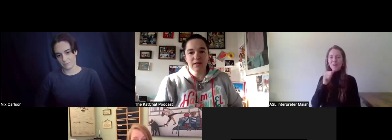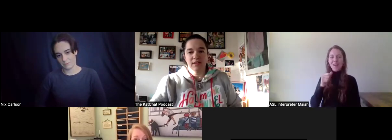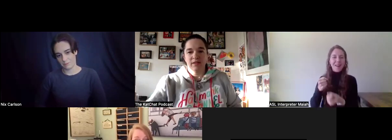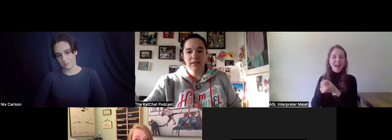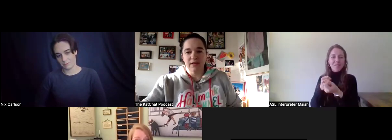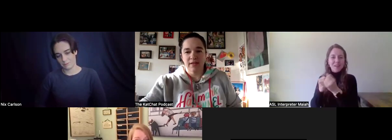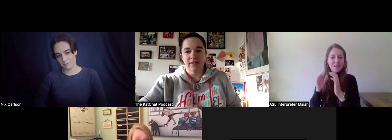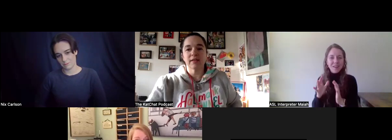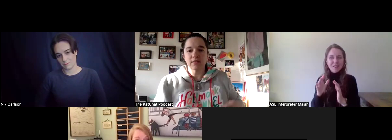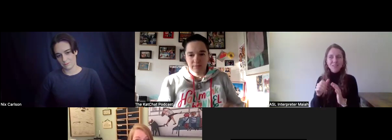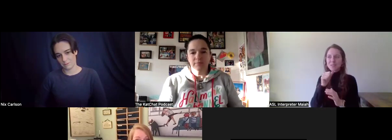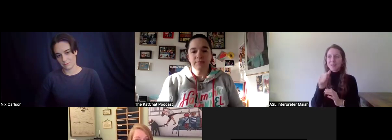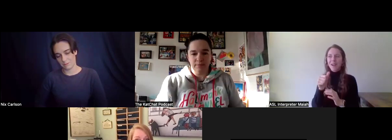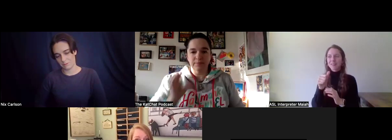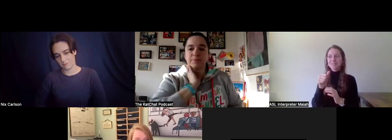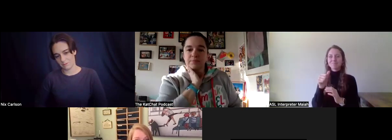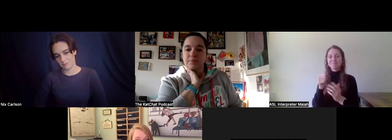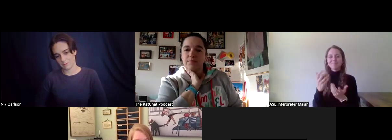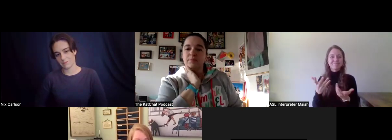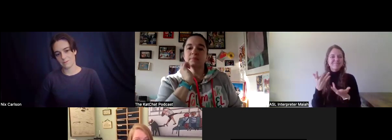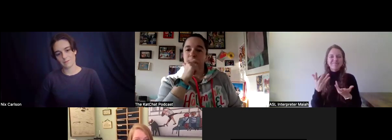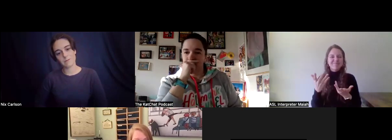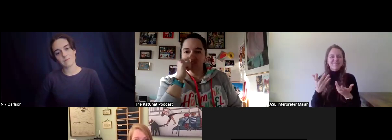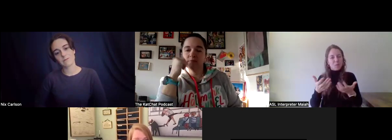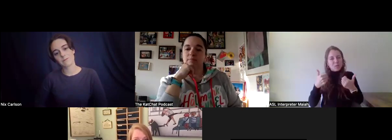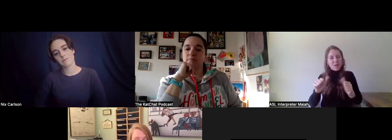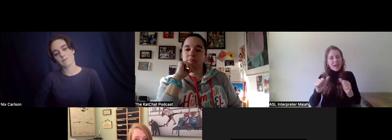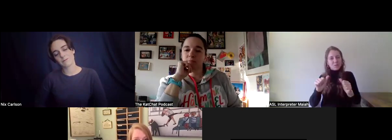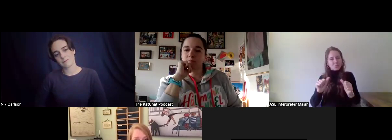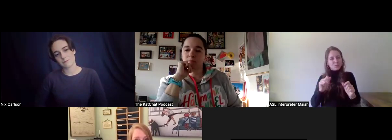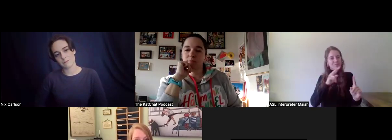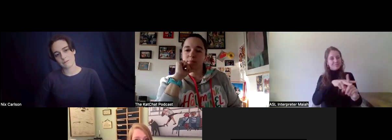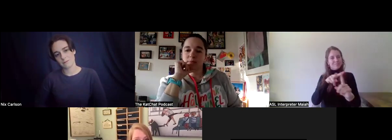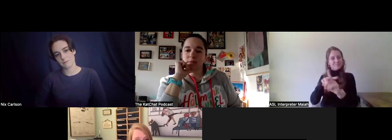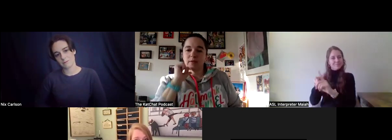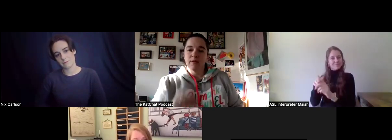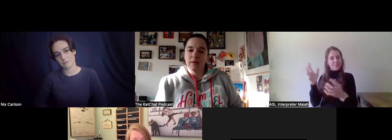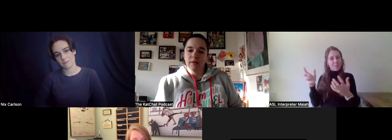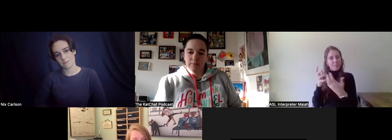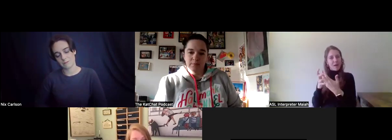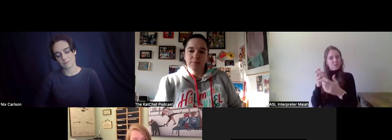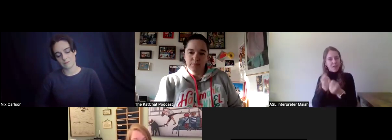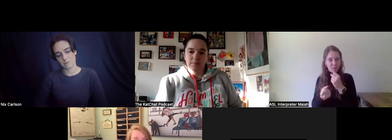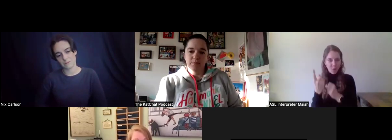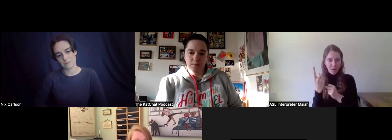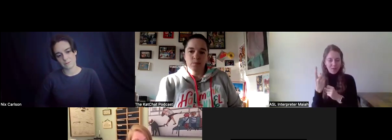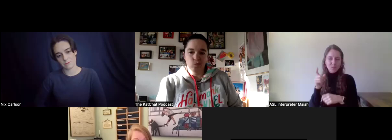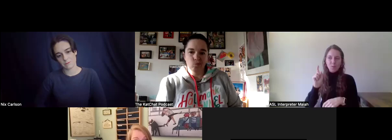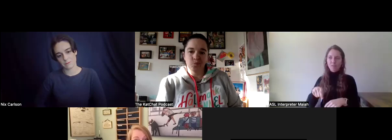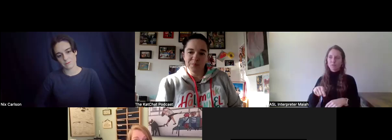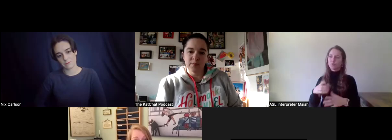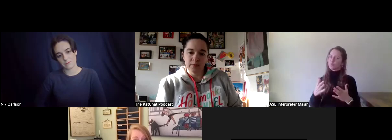we're a brand for all people. And that means that you have to be really disciplined in making sure that you stay true to